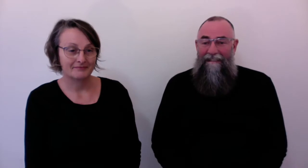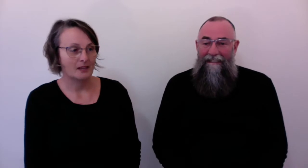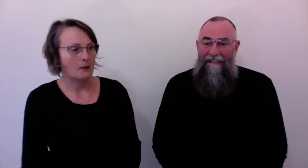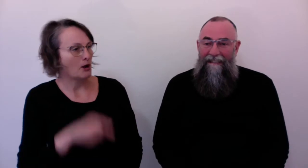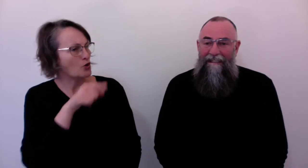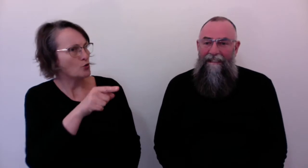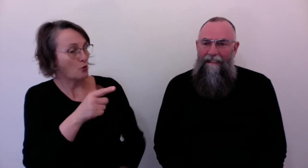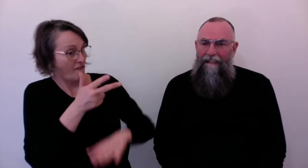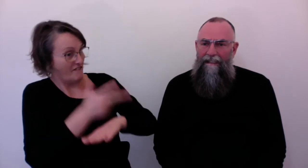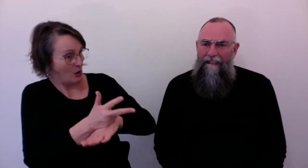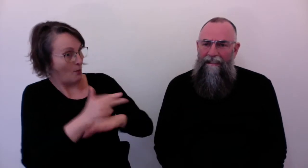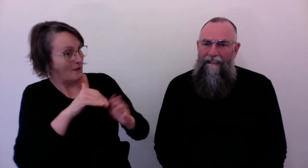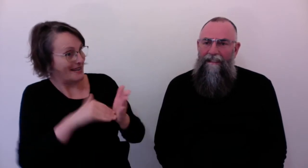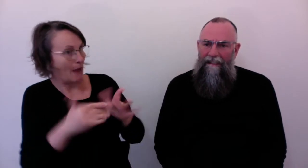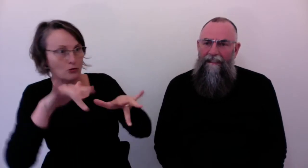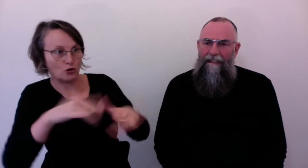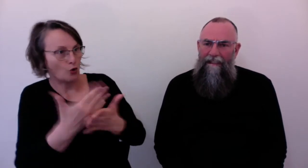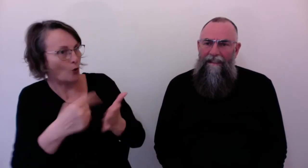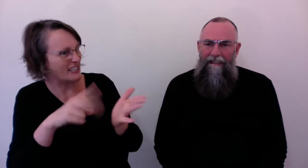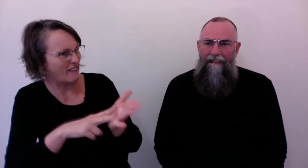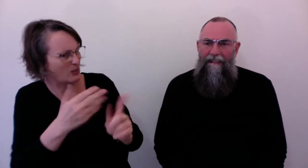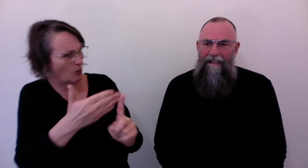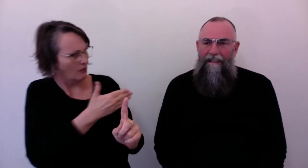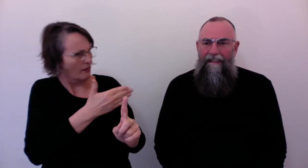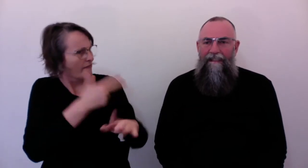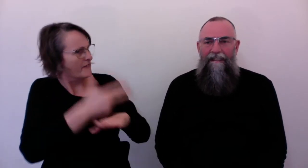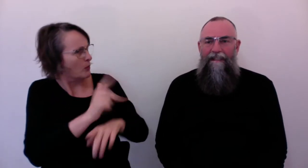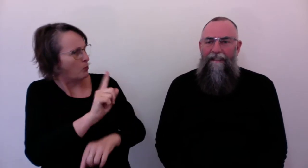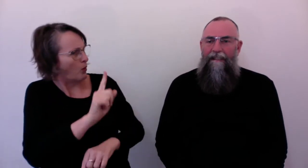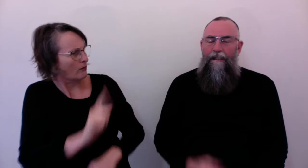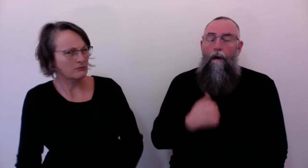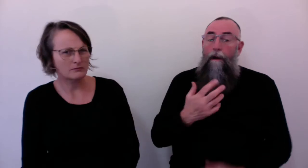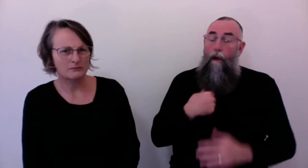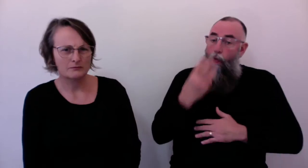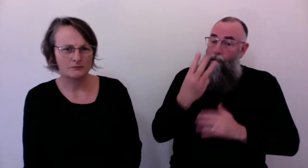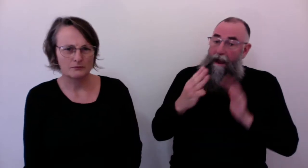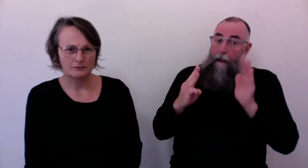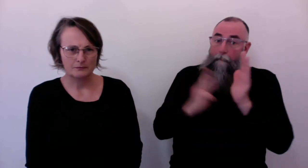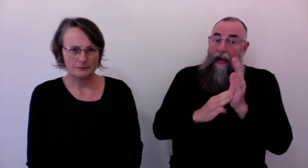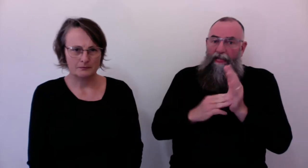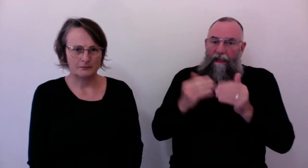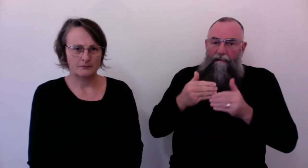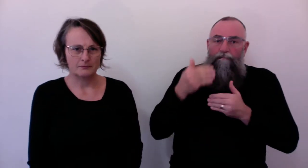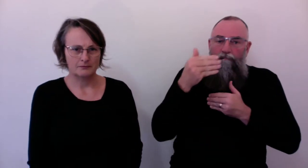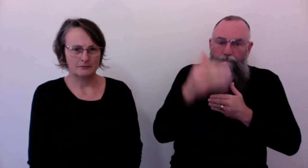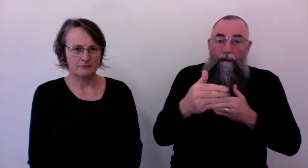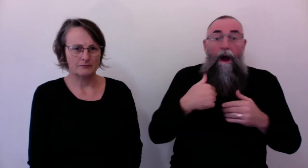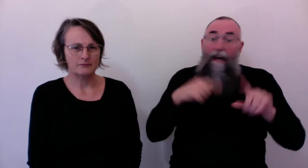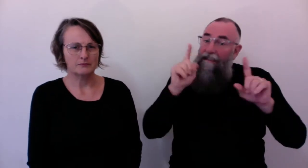far? We are 3 months ahead. Yep. Yeah. Yep. So I started in October On air